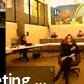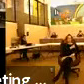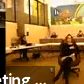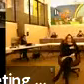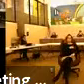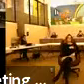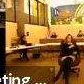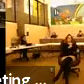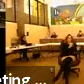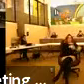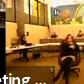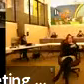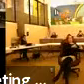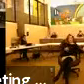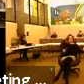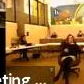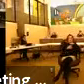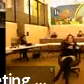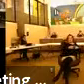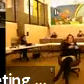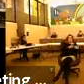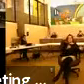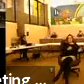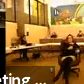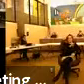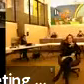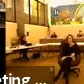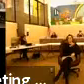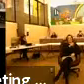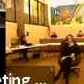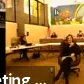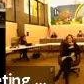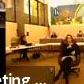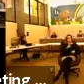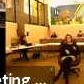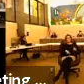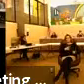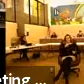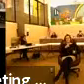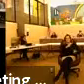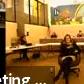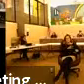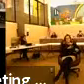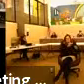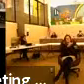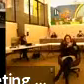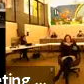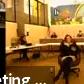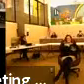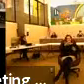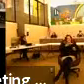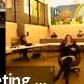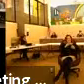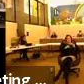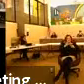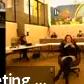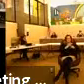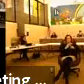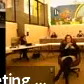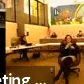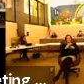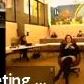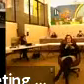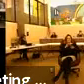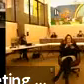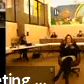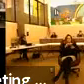this 40 acres from the existing Delphi building. And we can't really move it any lower without creating significant grade issues with Erie Station Road